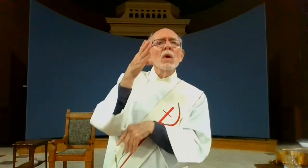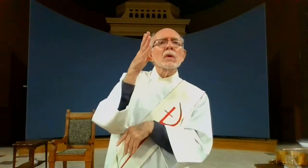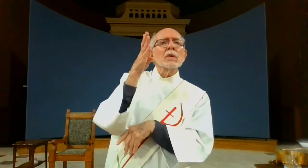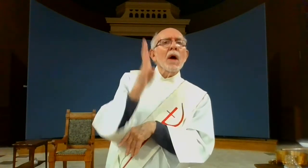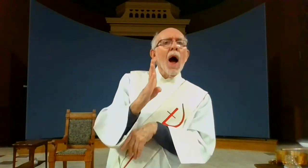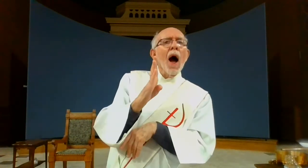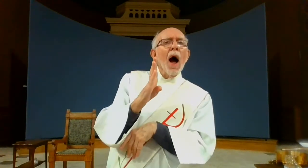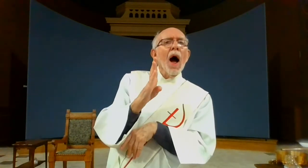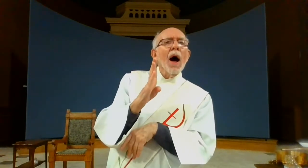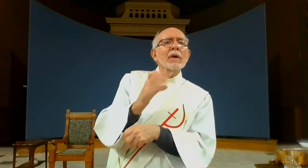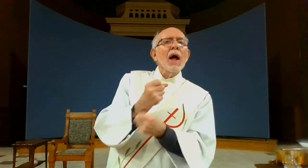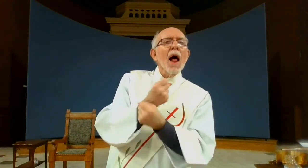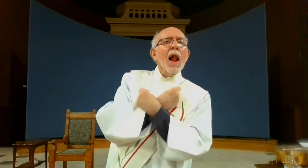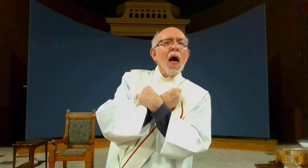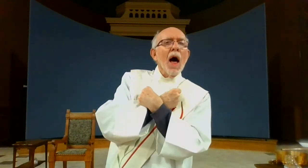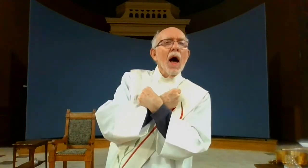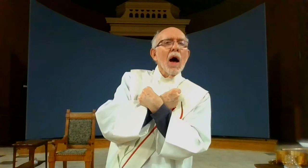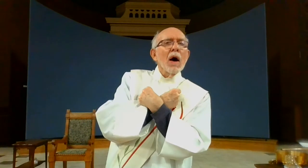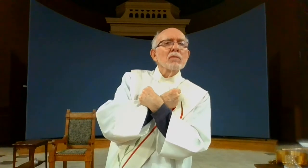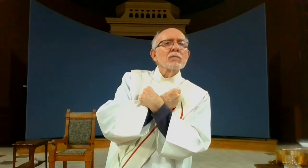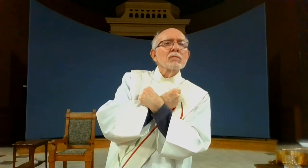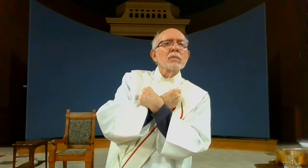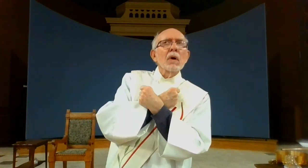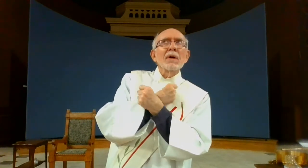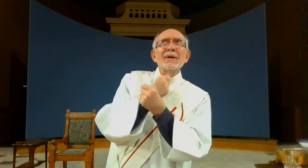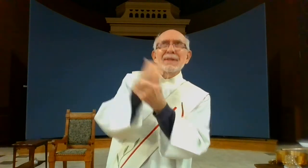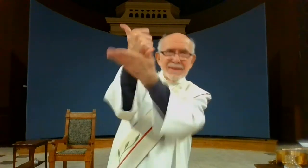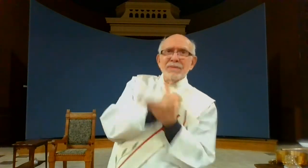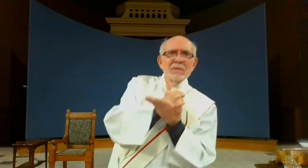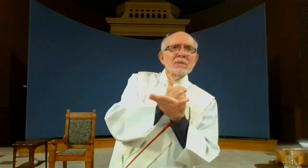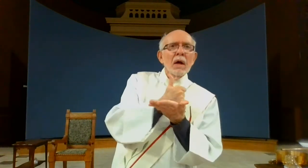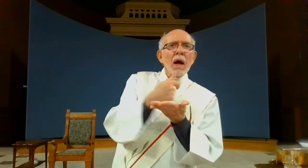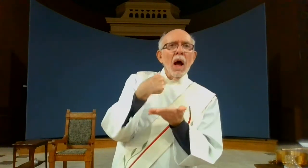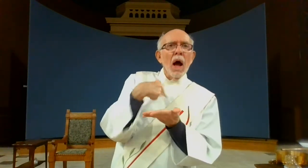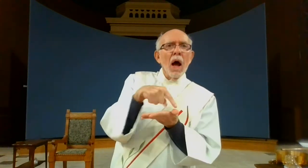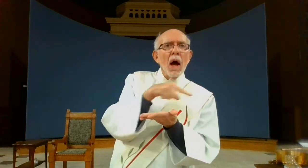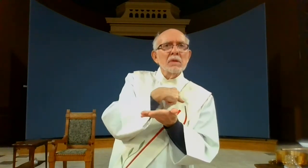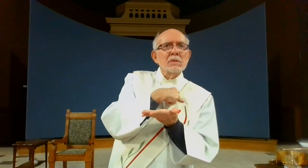That story shows how God's love helps us